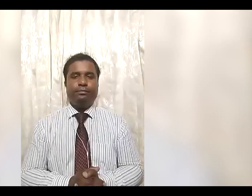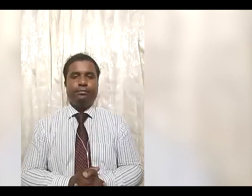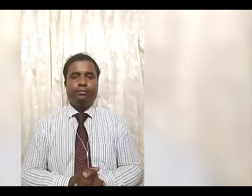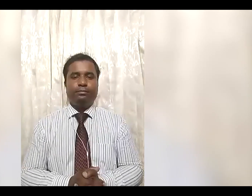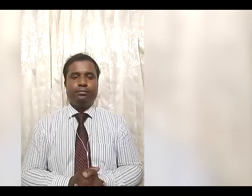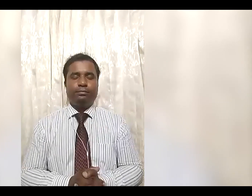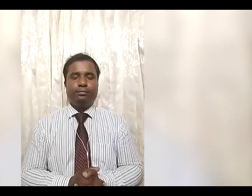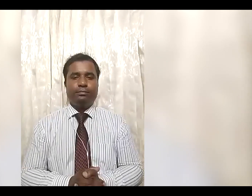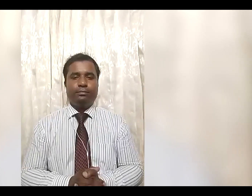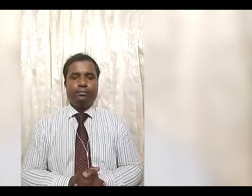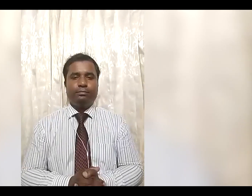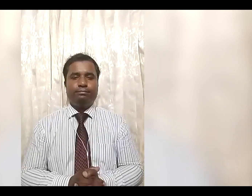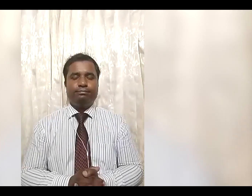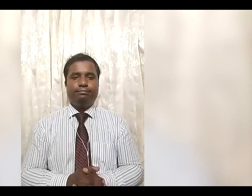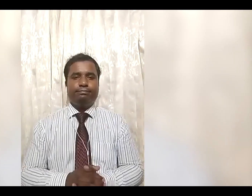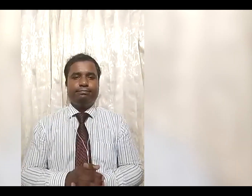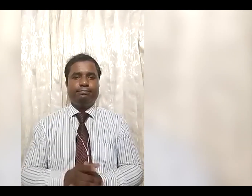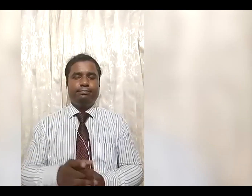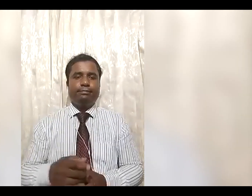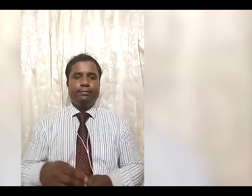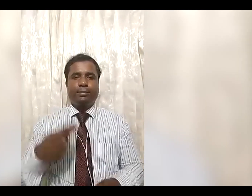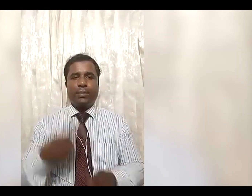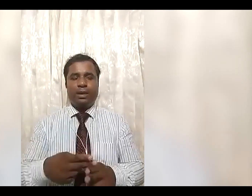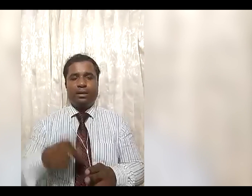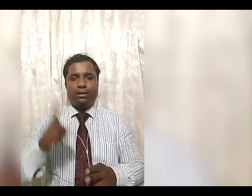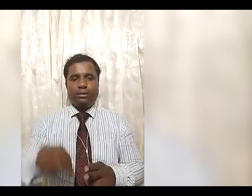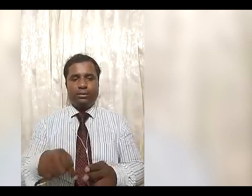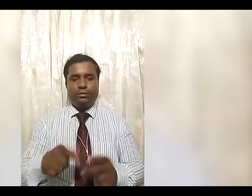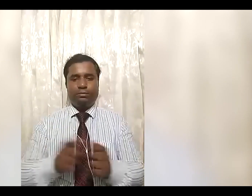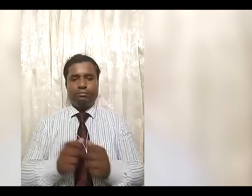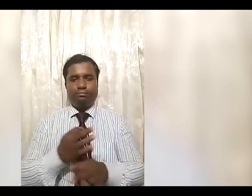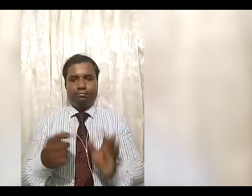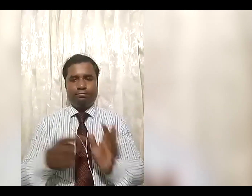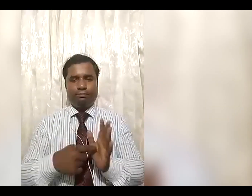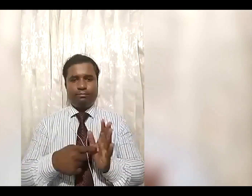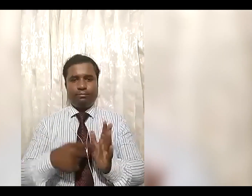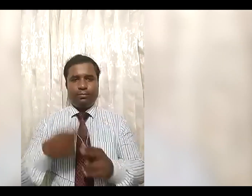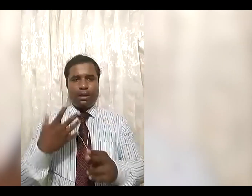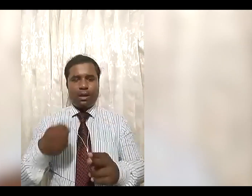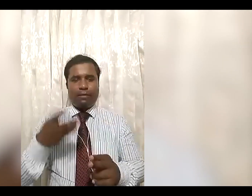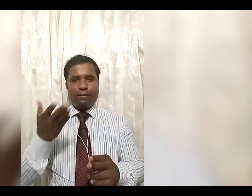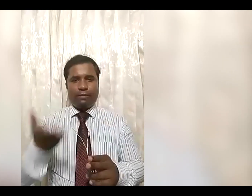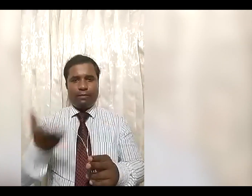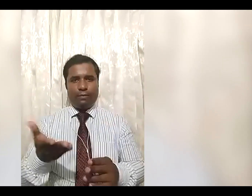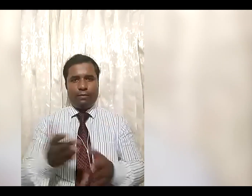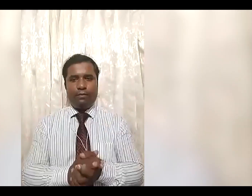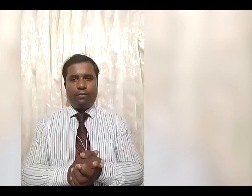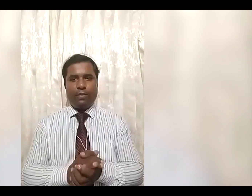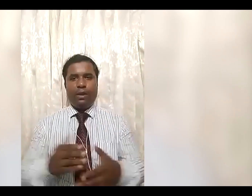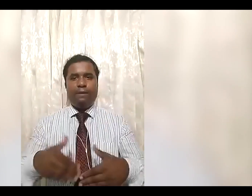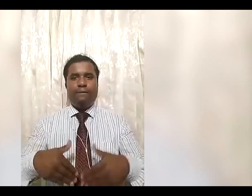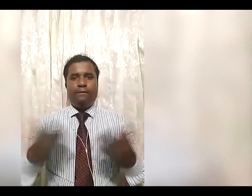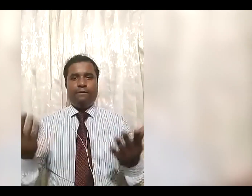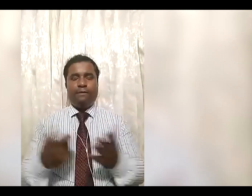Before we sign off for the evening, Virginia, do you have any final thoughts